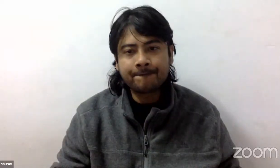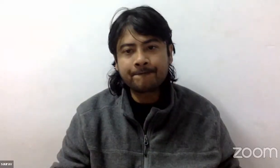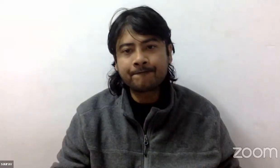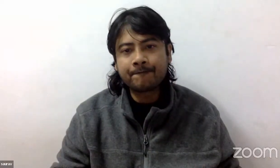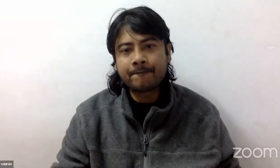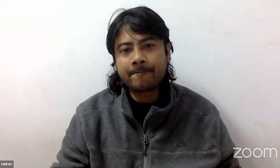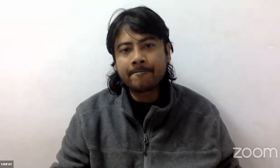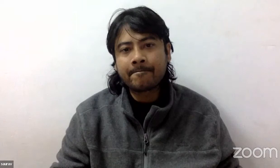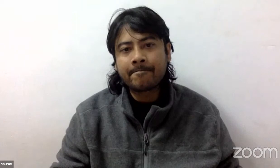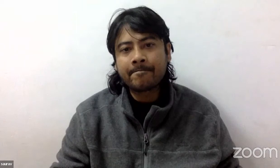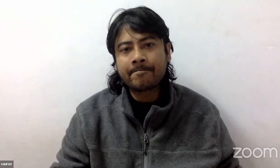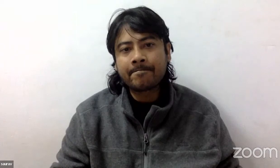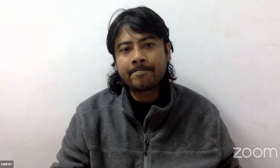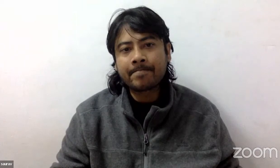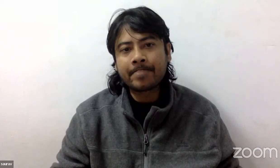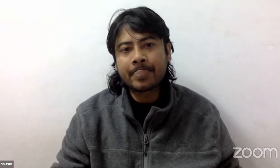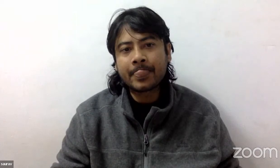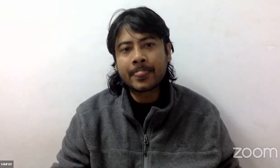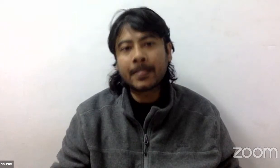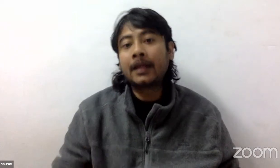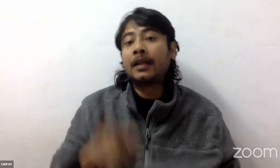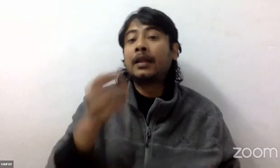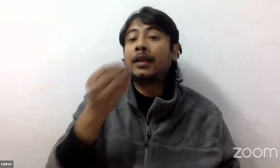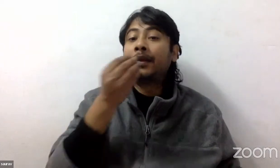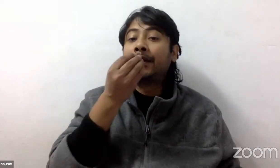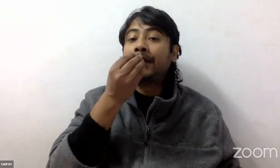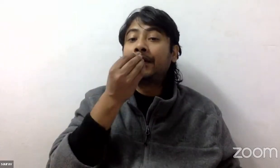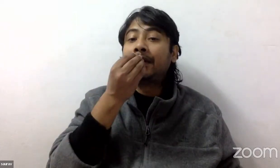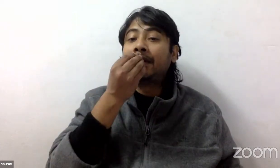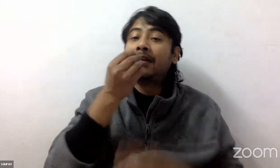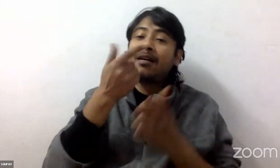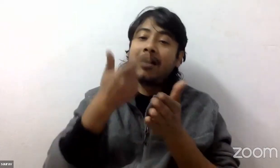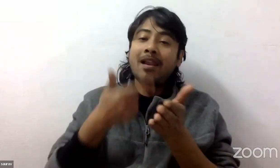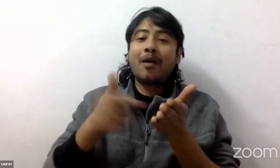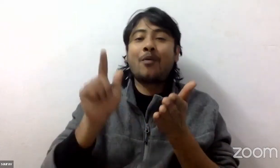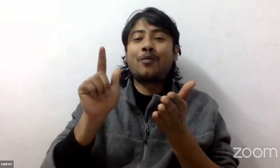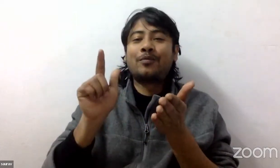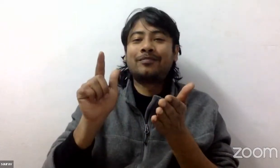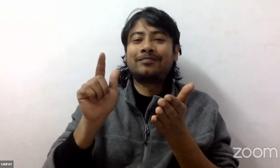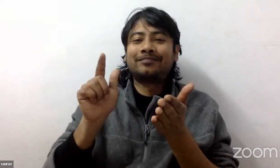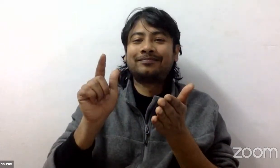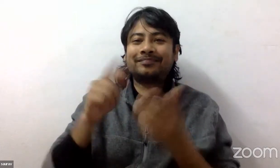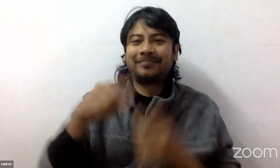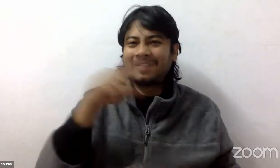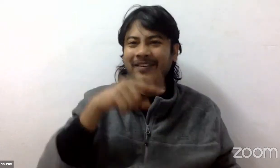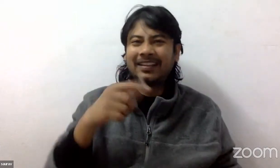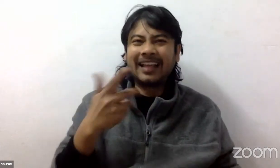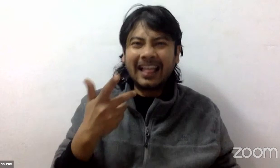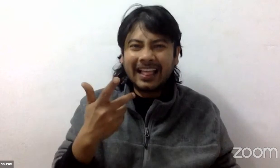So here, don't get disheartened. We have a long list of things that we can eat. So don't think that Ekadashi